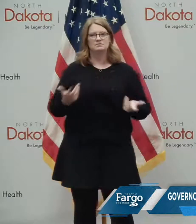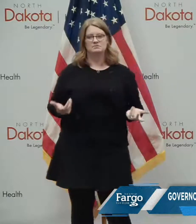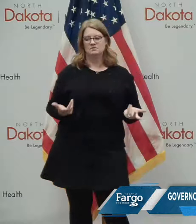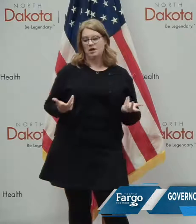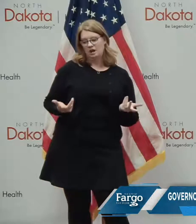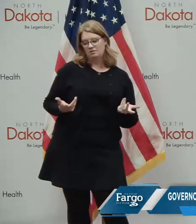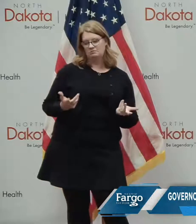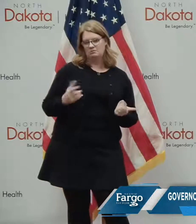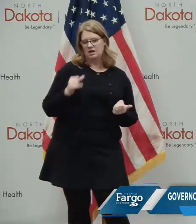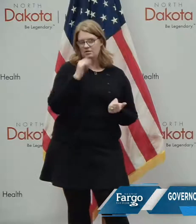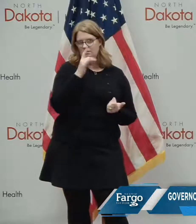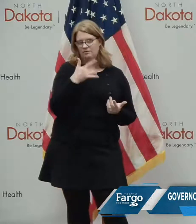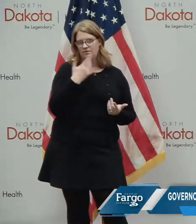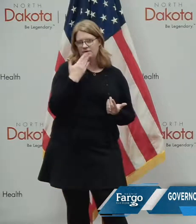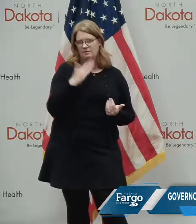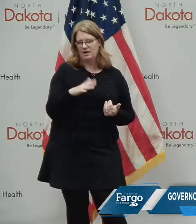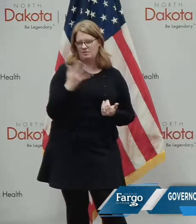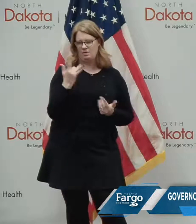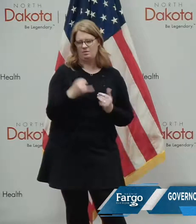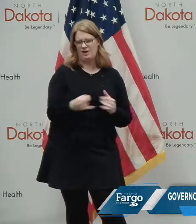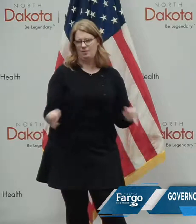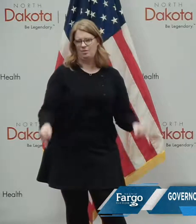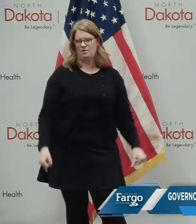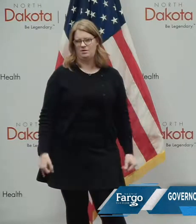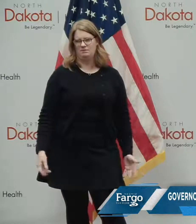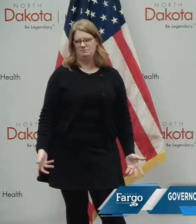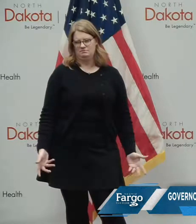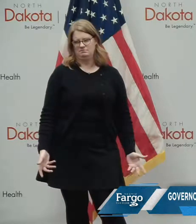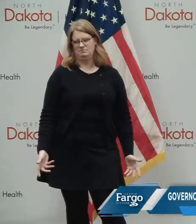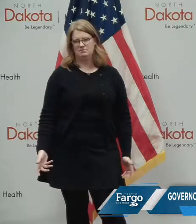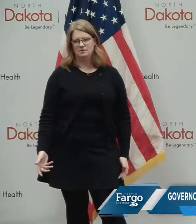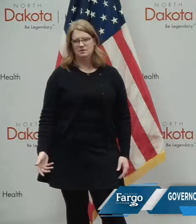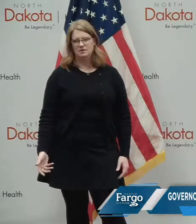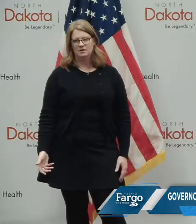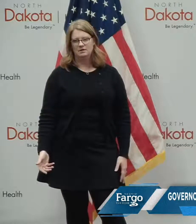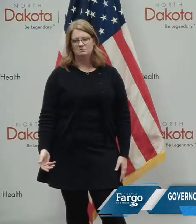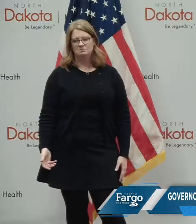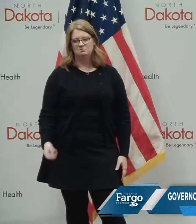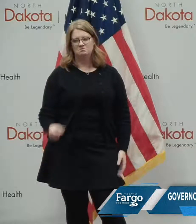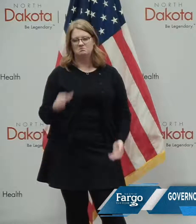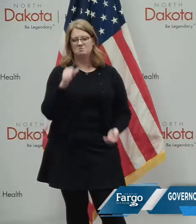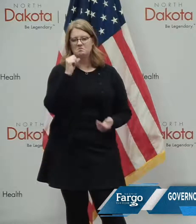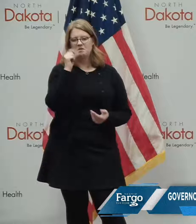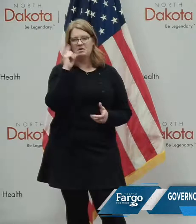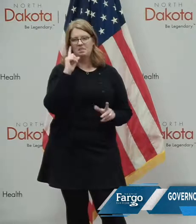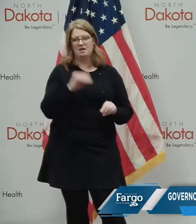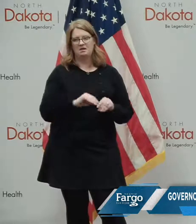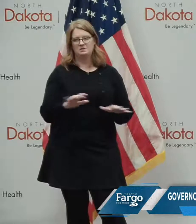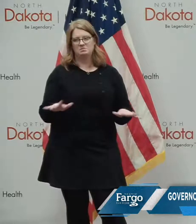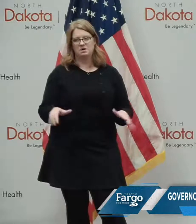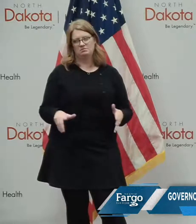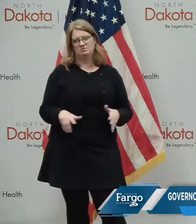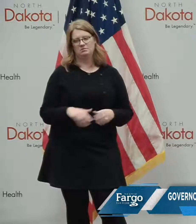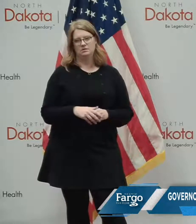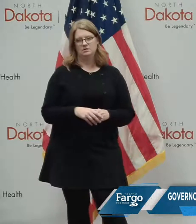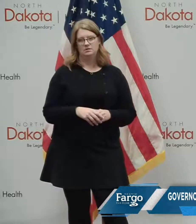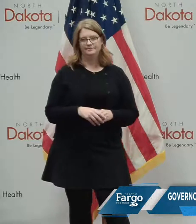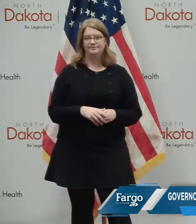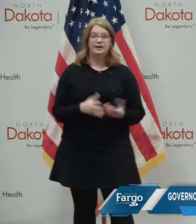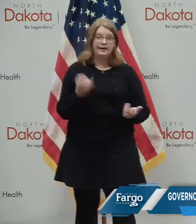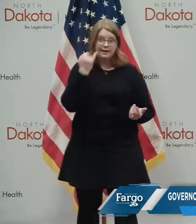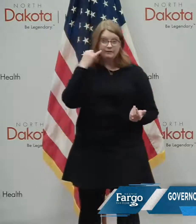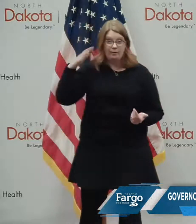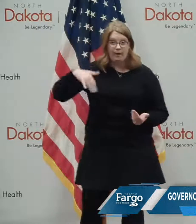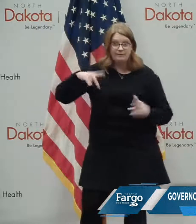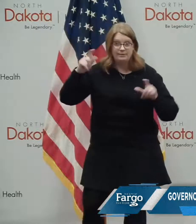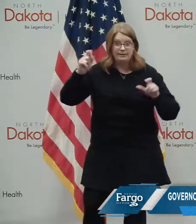bad. Why would I want to quarantine? Because I don't think I'm spreading, but you don't know. You might be, because if you haven't been tested, you wouldn't